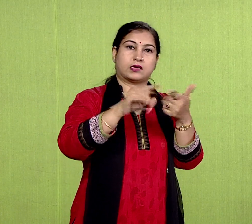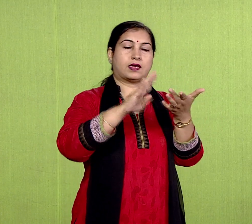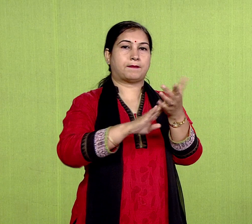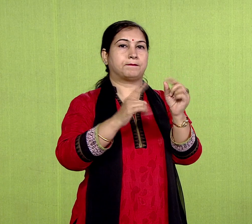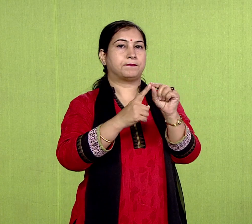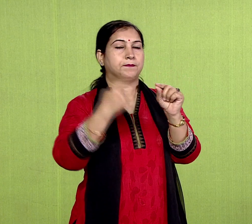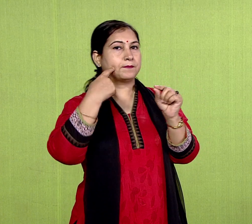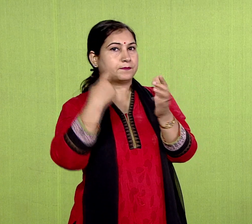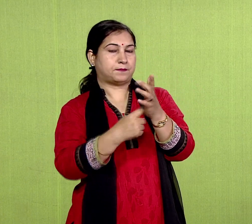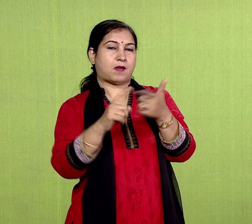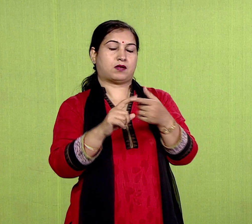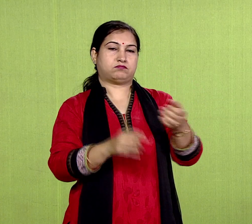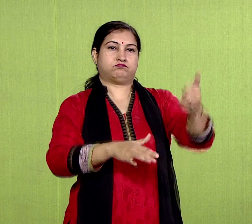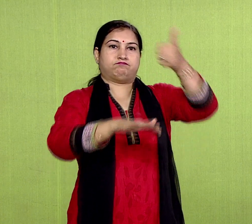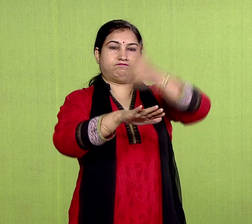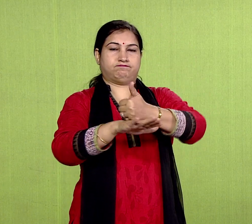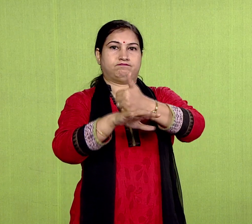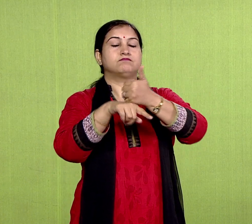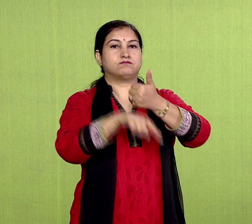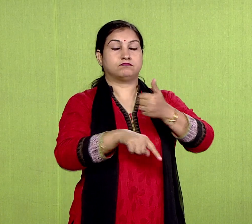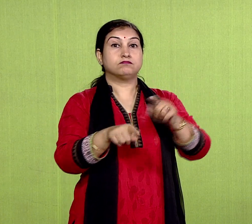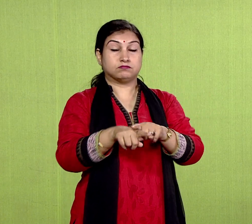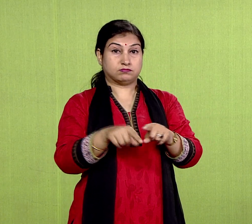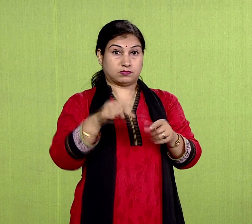Chandragupta Maurya was a great ruler